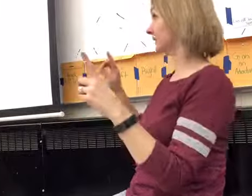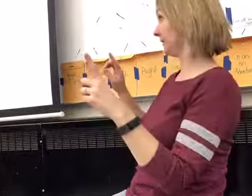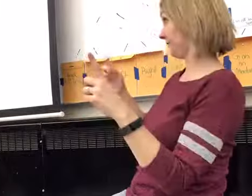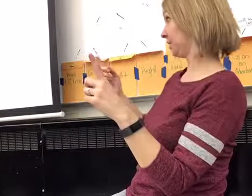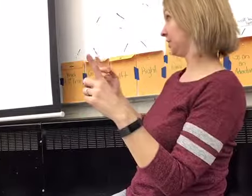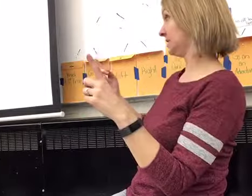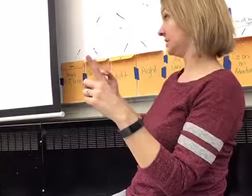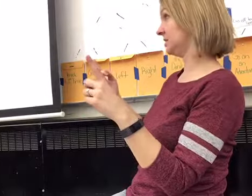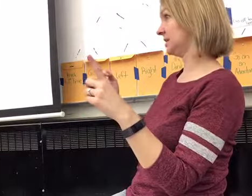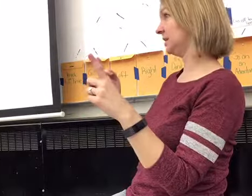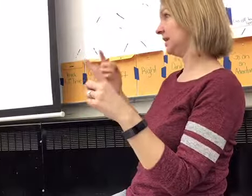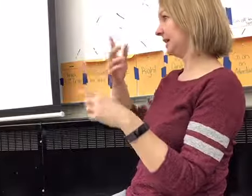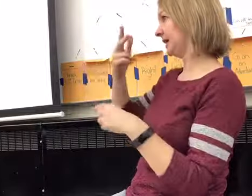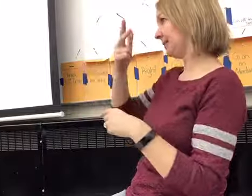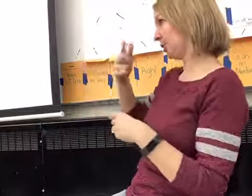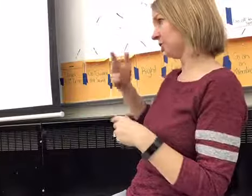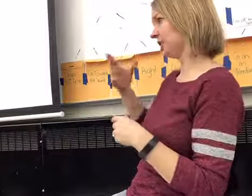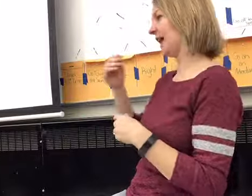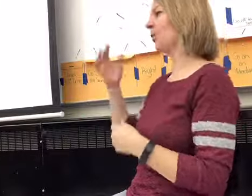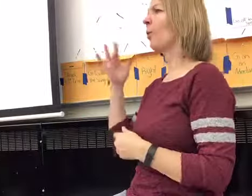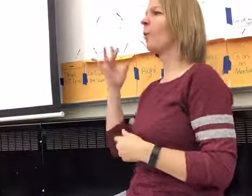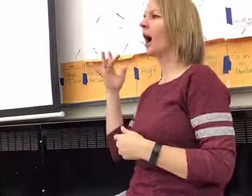First immigration, and why were they racist against the Asians?